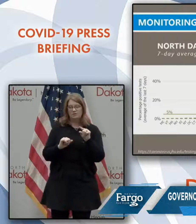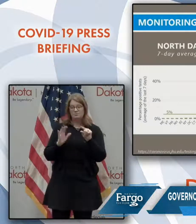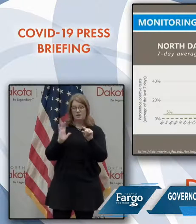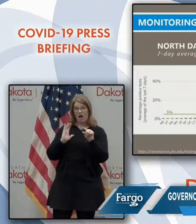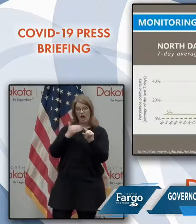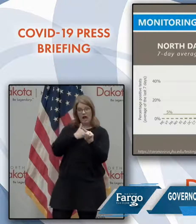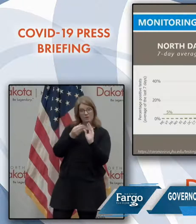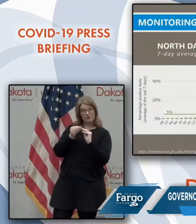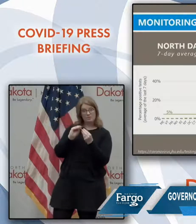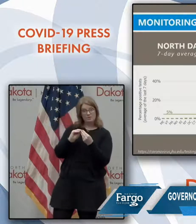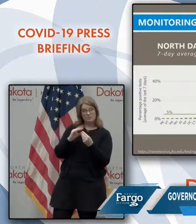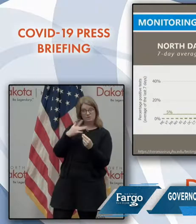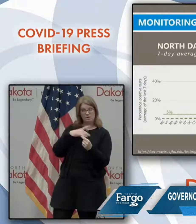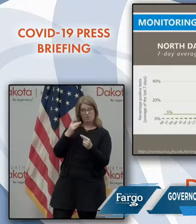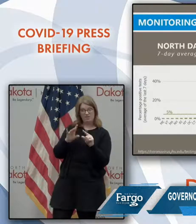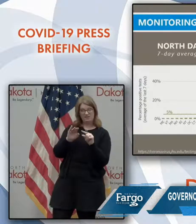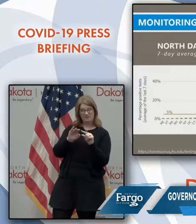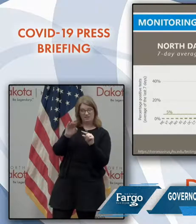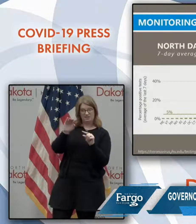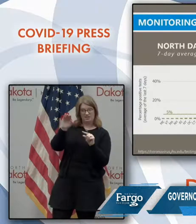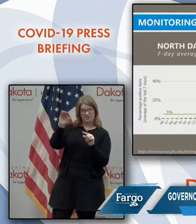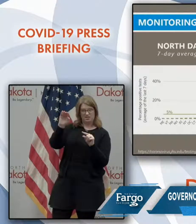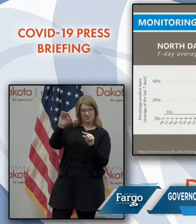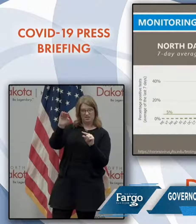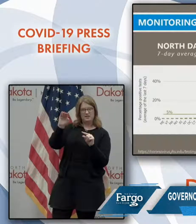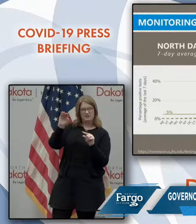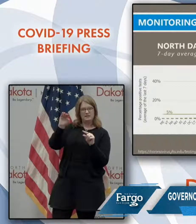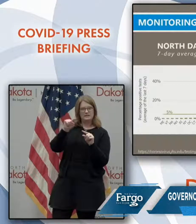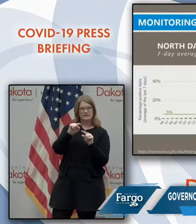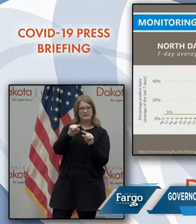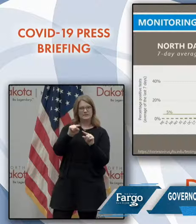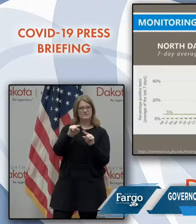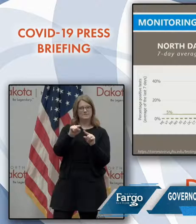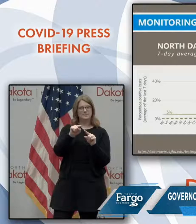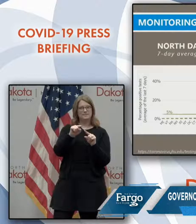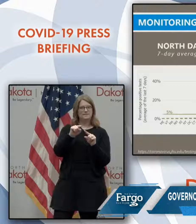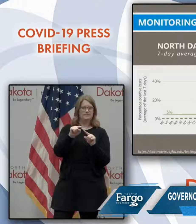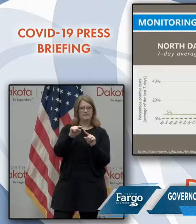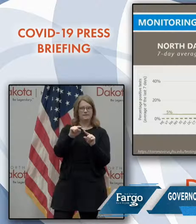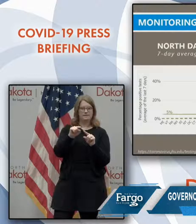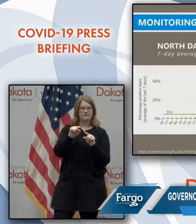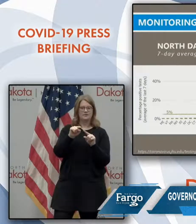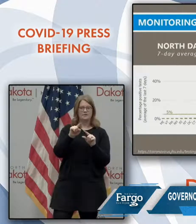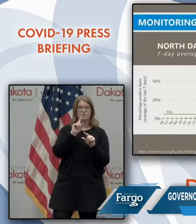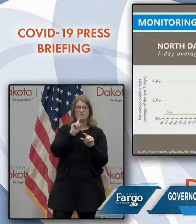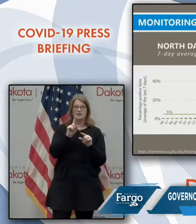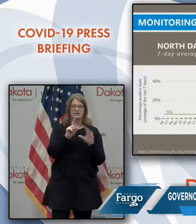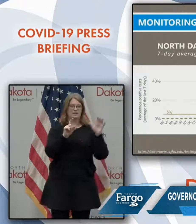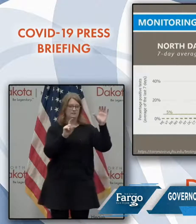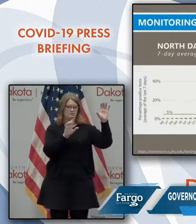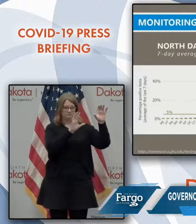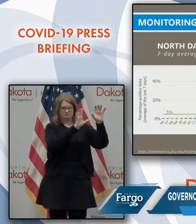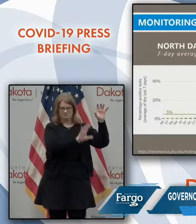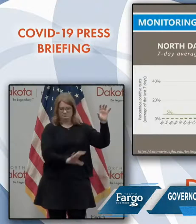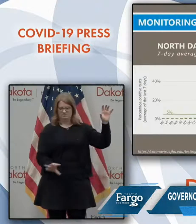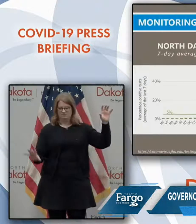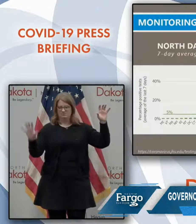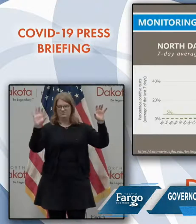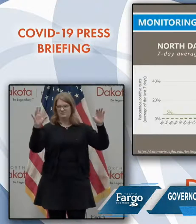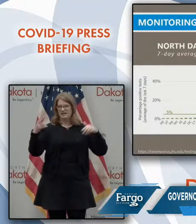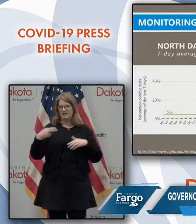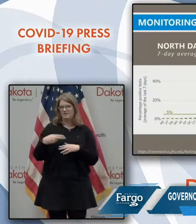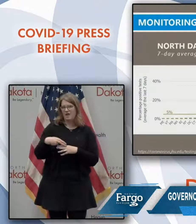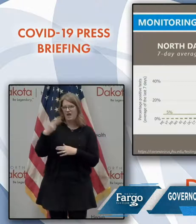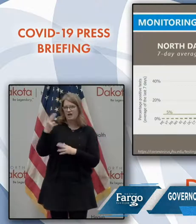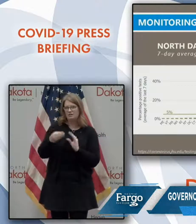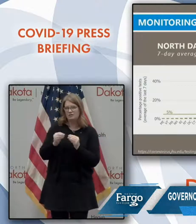numbers going up versus going down, there is a tide around us which is much higher. And so again, thank